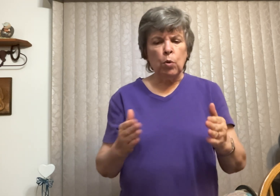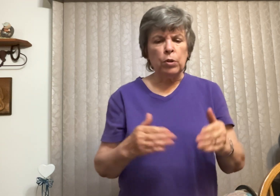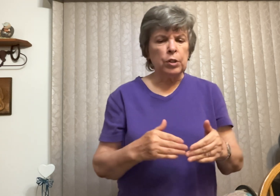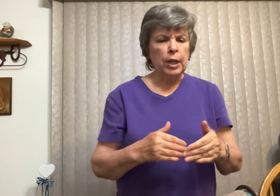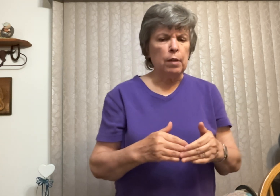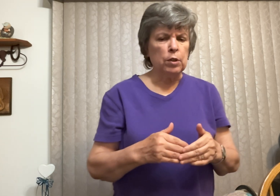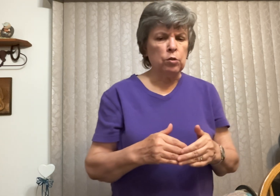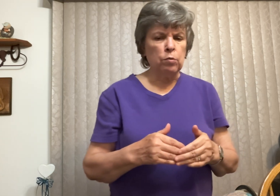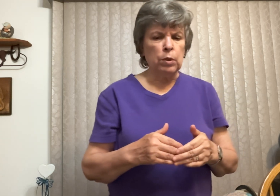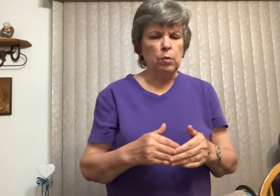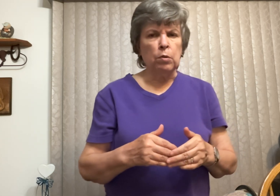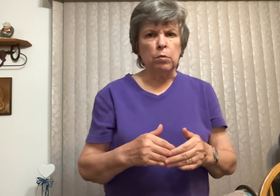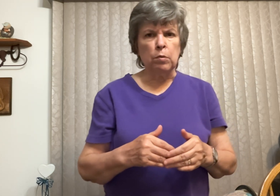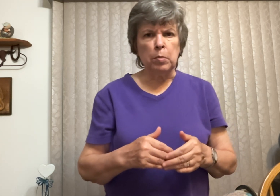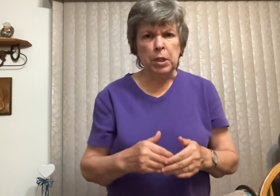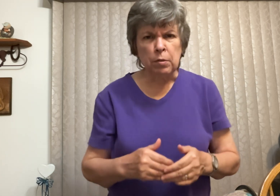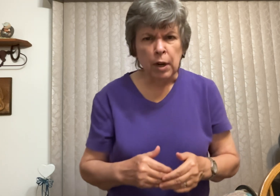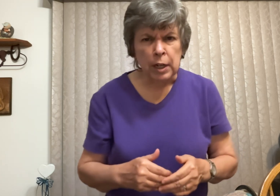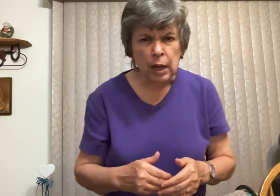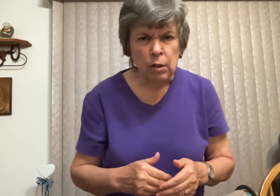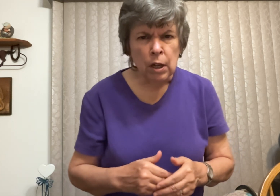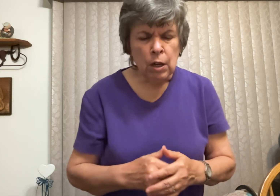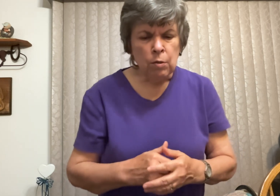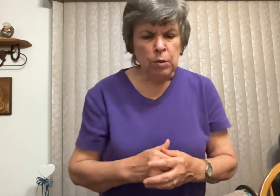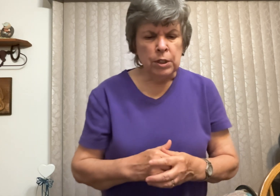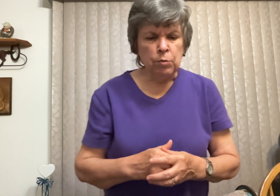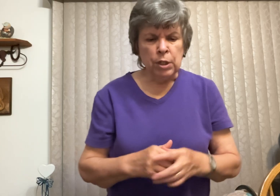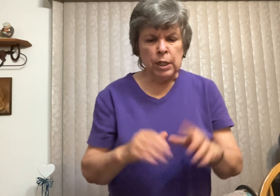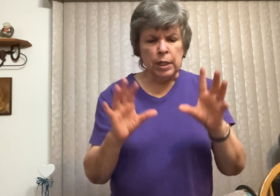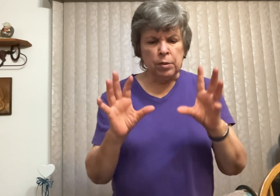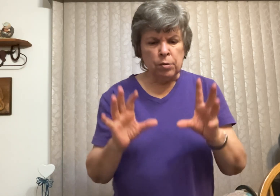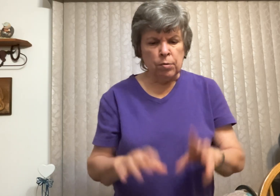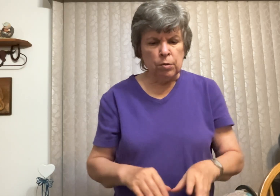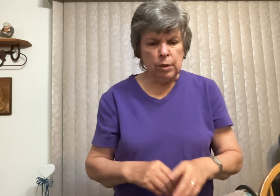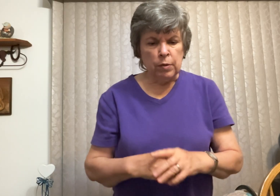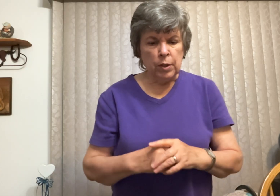chorus again, which we won't repeat right now. We'll see if we can get through everything